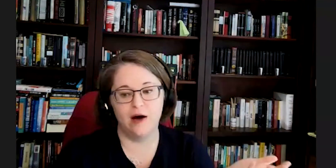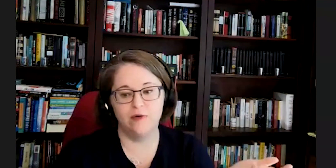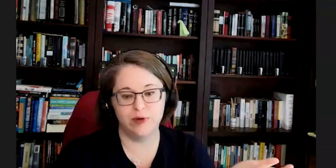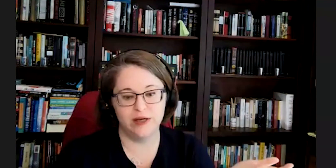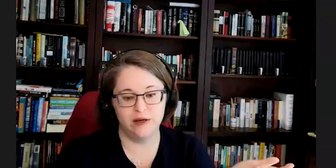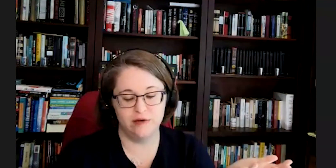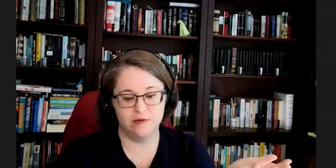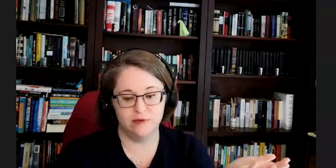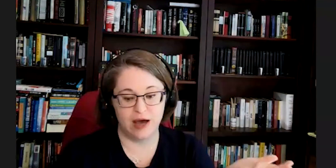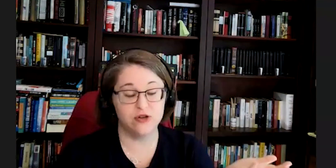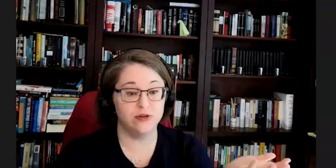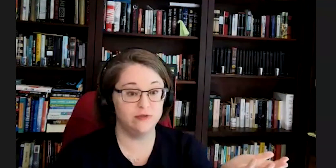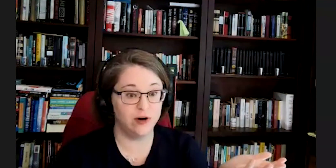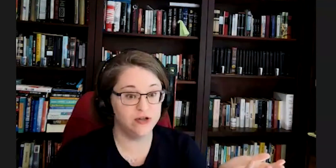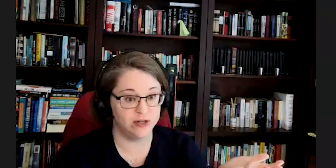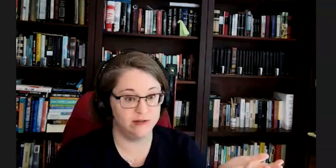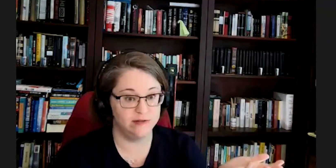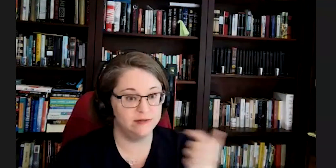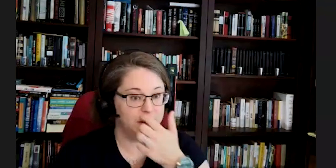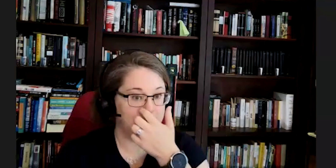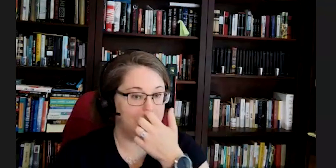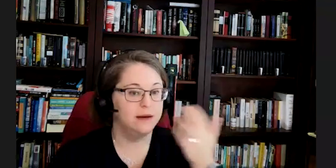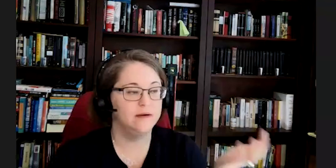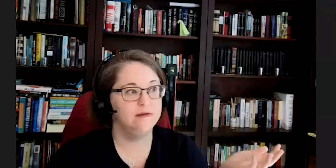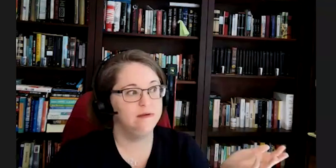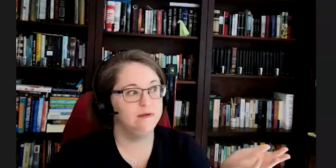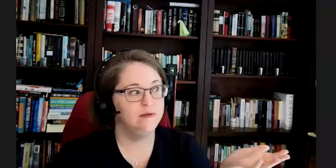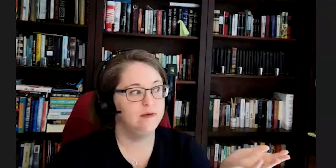figuring out how do we actually function